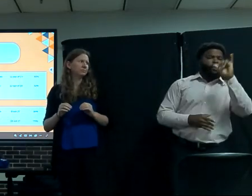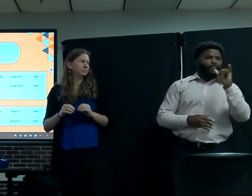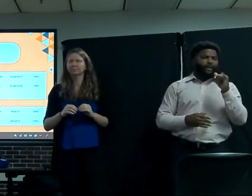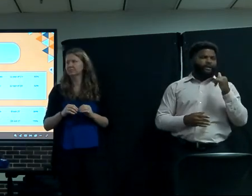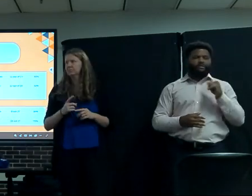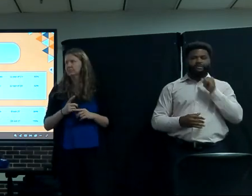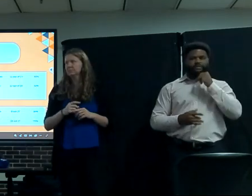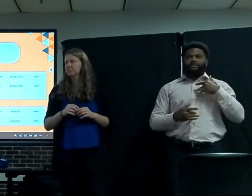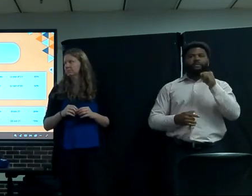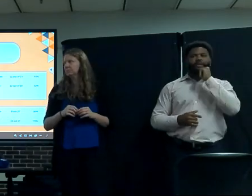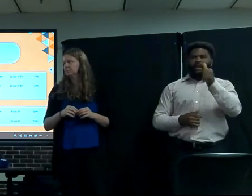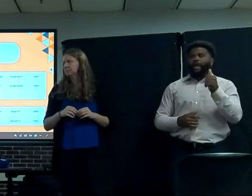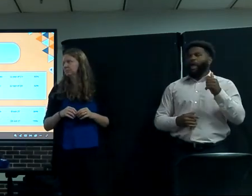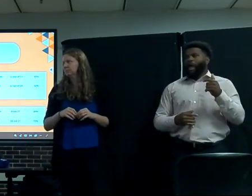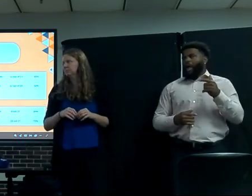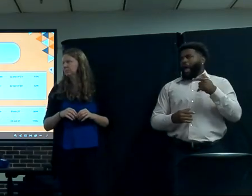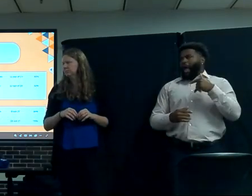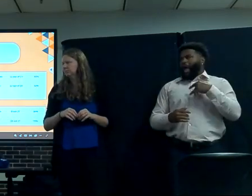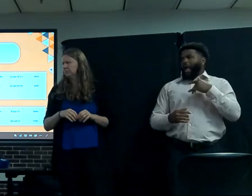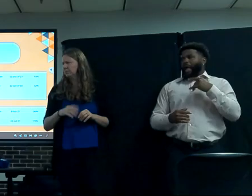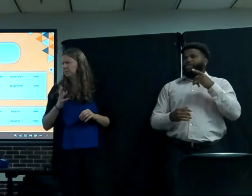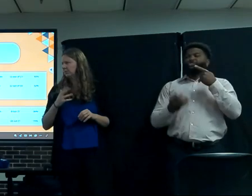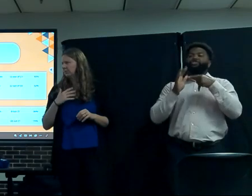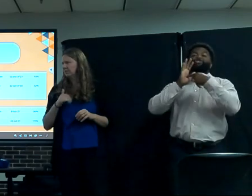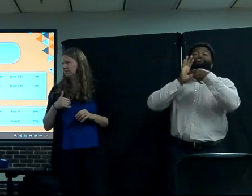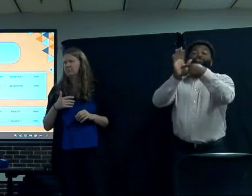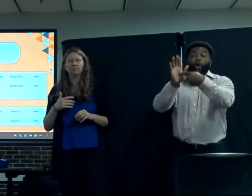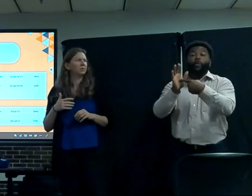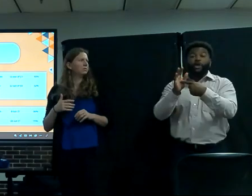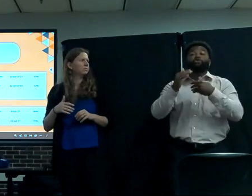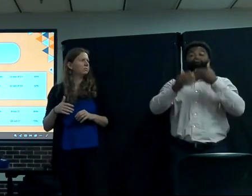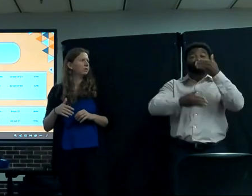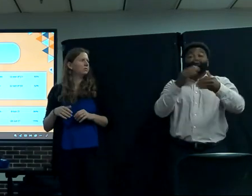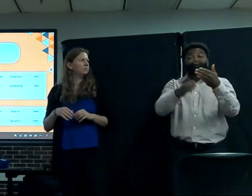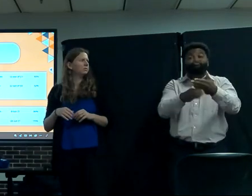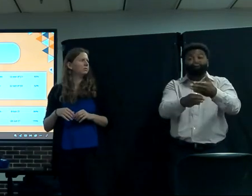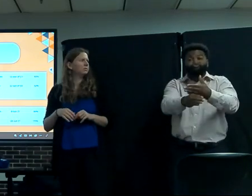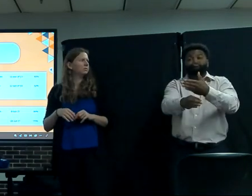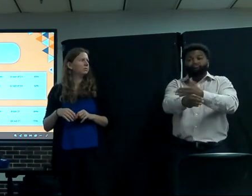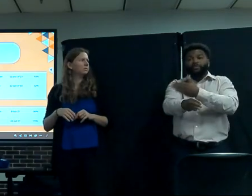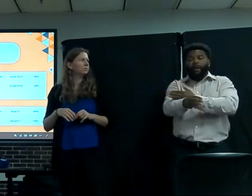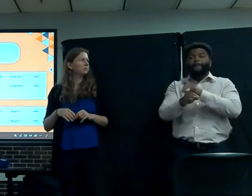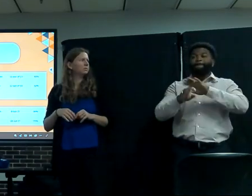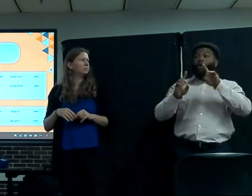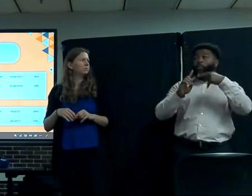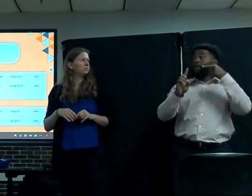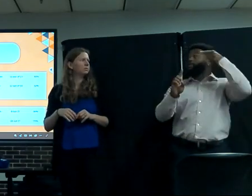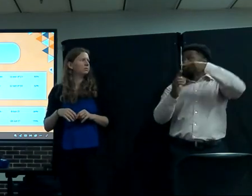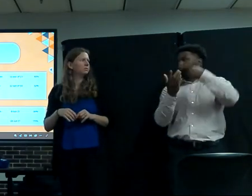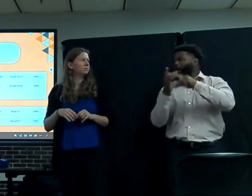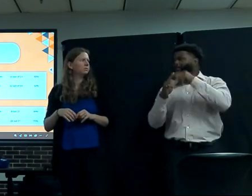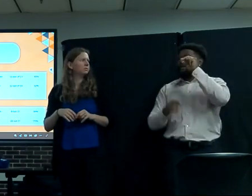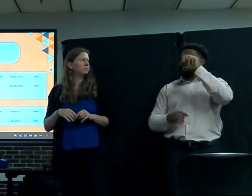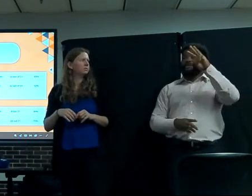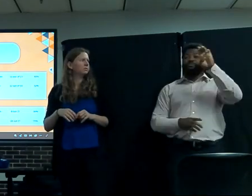I think it's just that they are showing that you are making growth on that one. But I think when we get back to